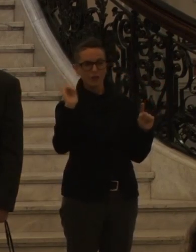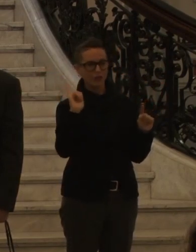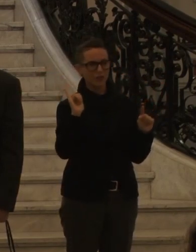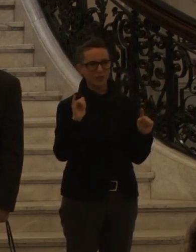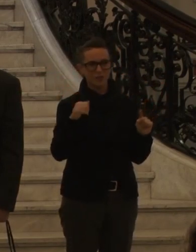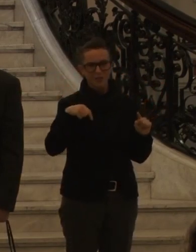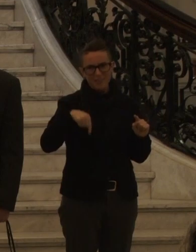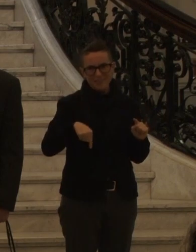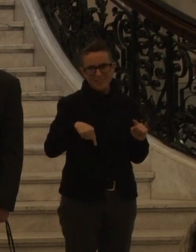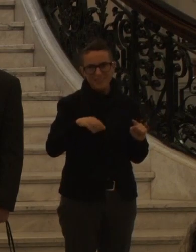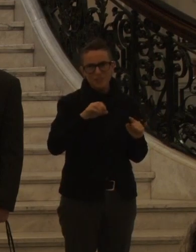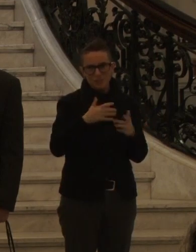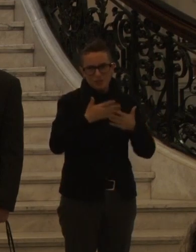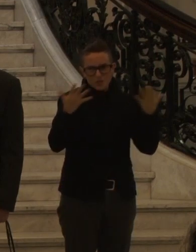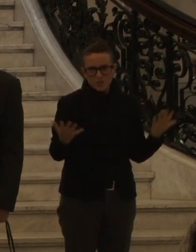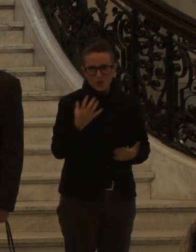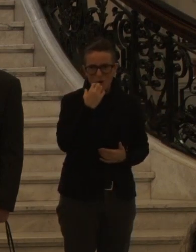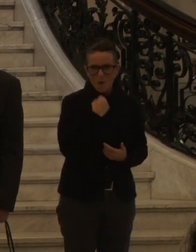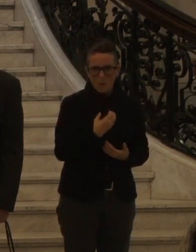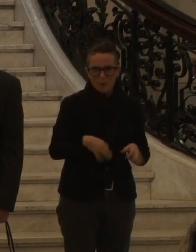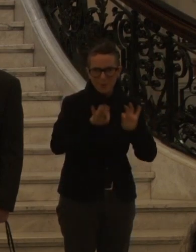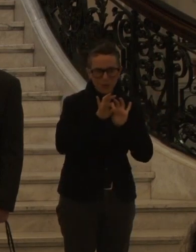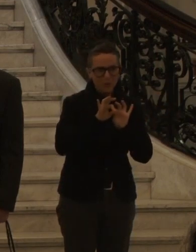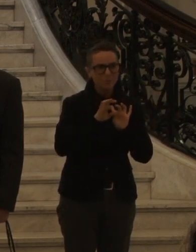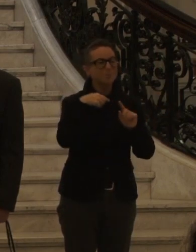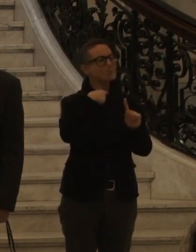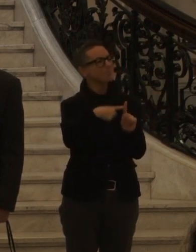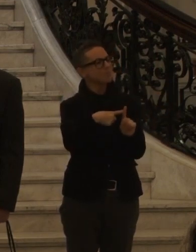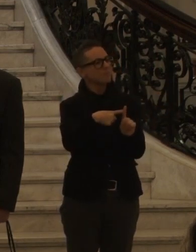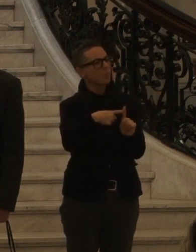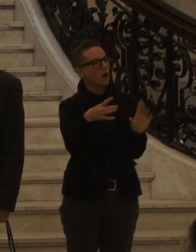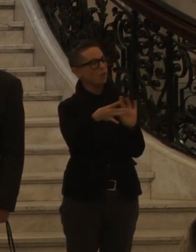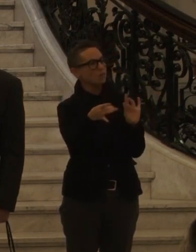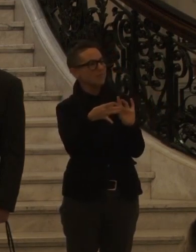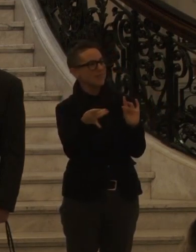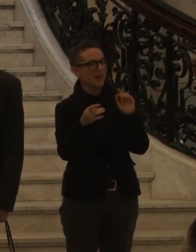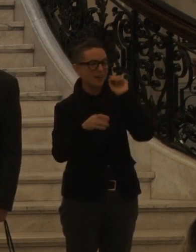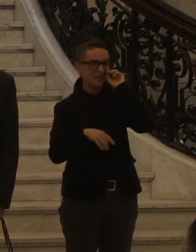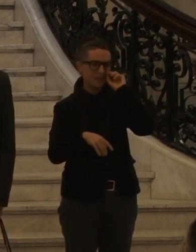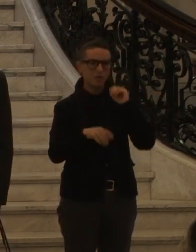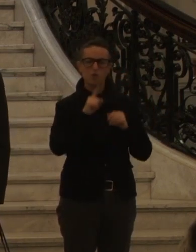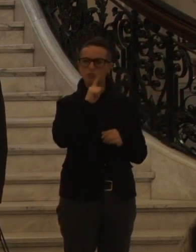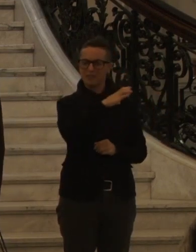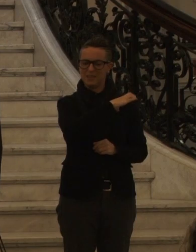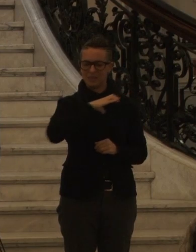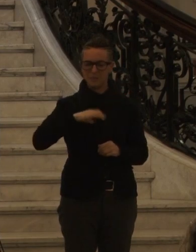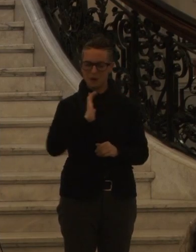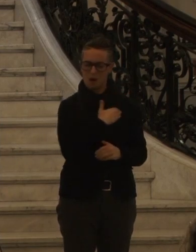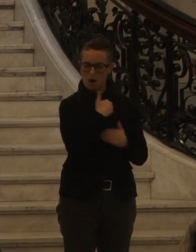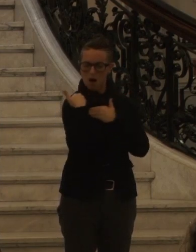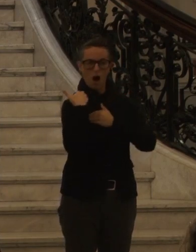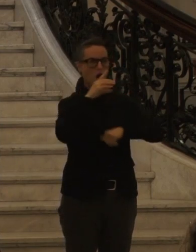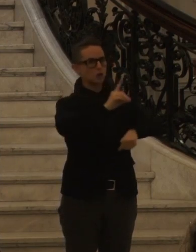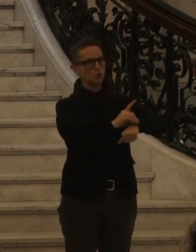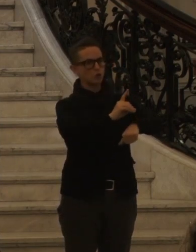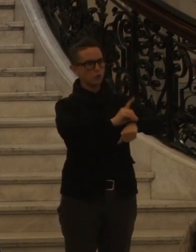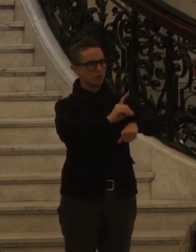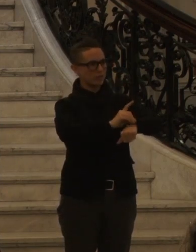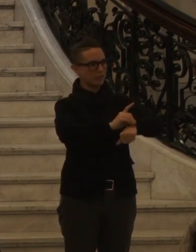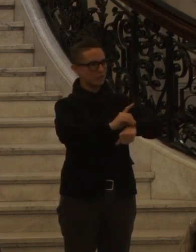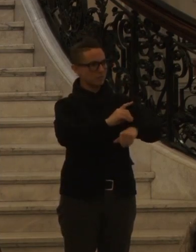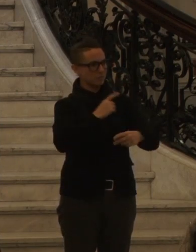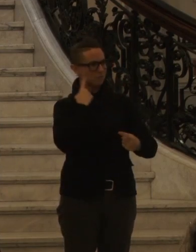because this is just so important. And I would just like to say that it's really the duty of the committee to consider all